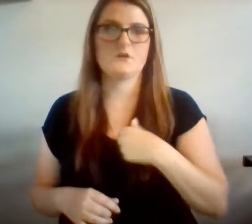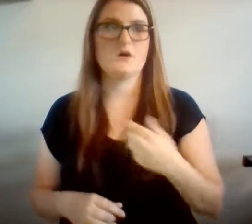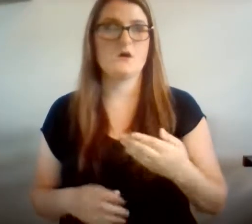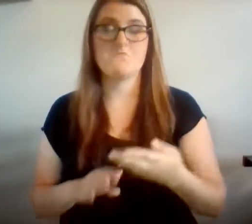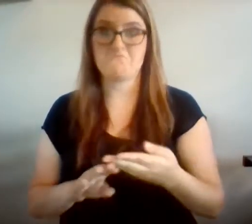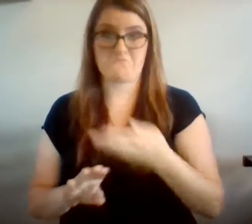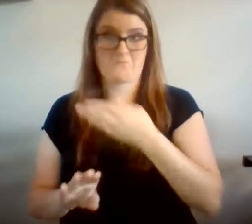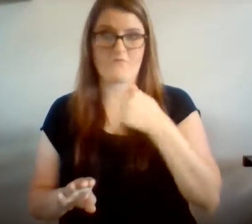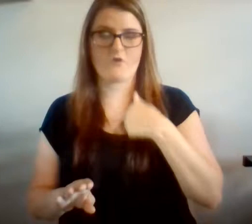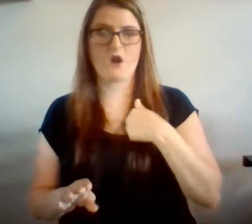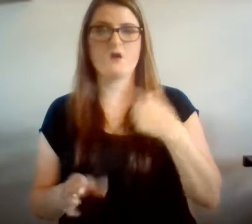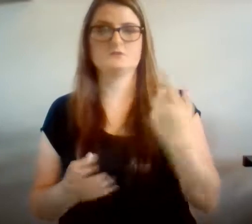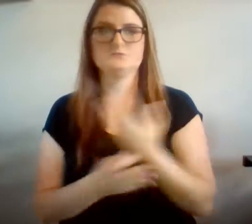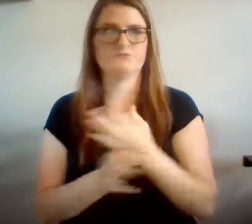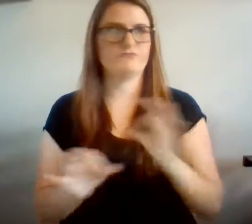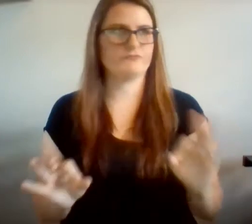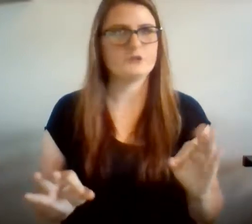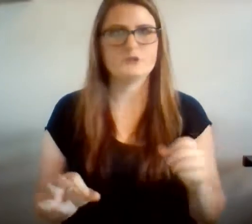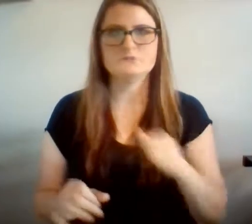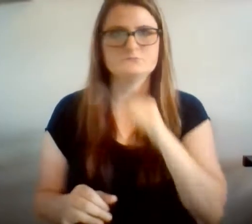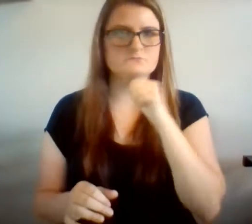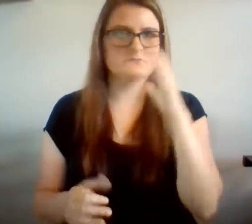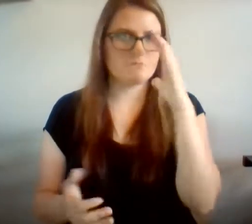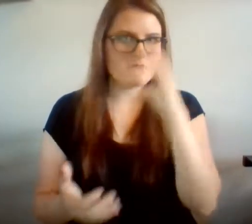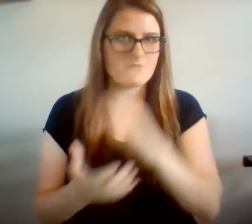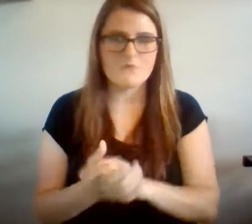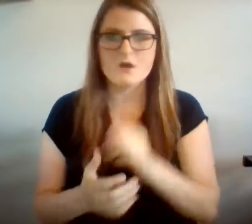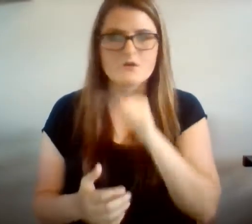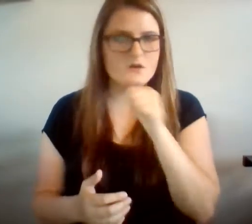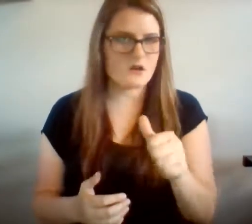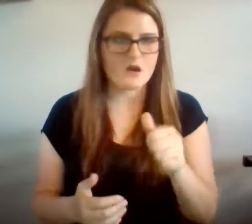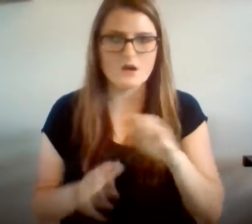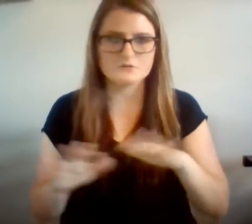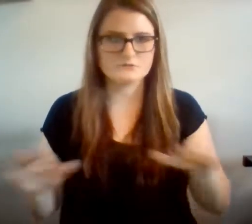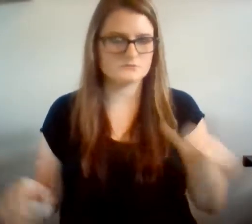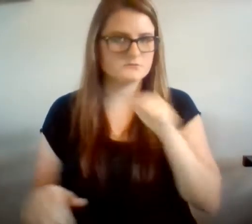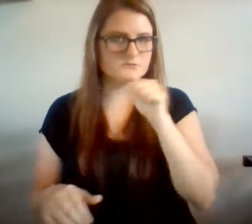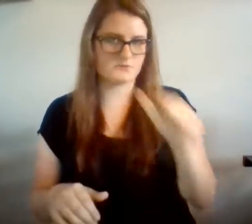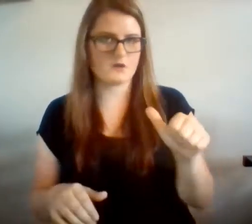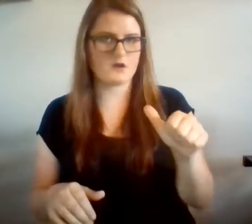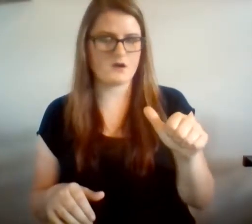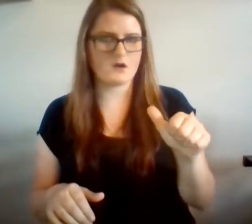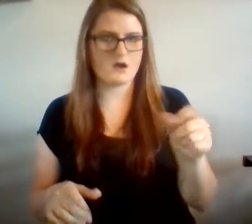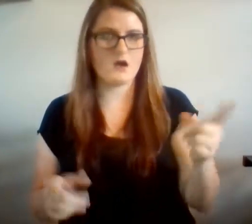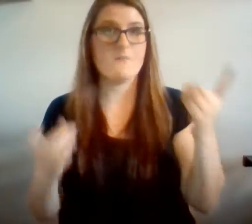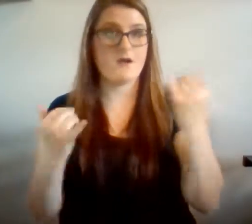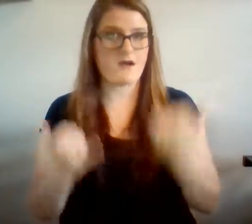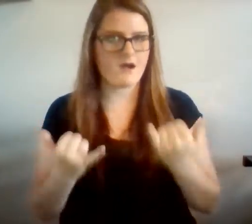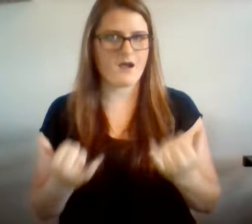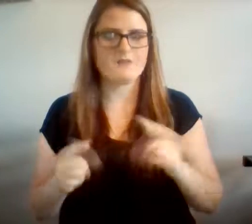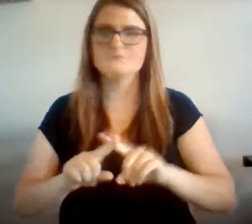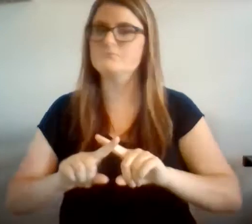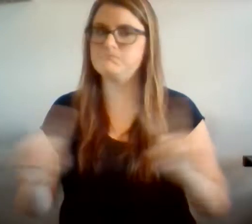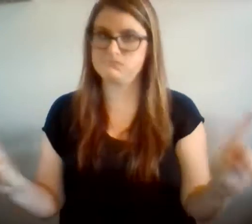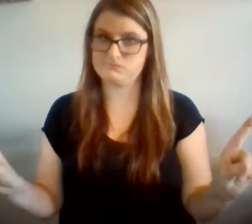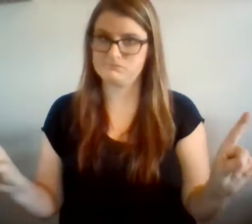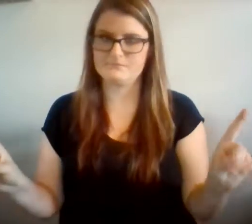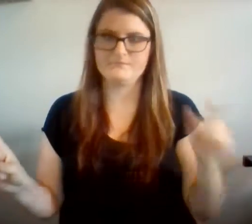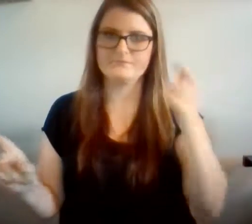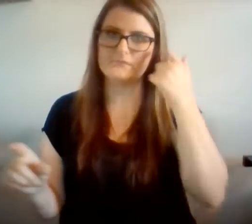time to do other things. But now that I have kids, it's like the Lord has given me a little illustration of reminder that you can't get time back. And so you